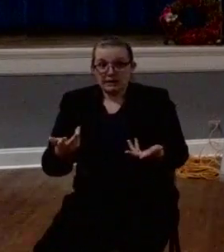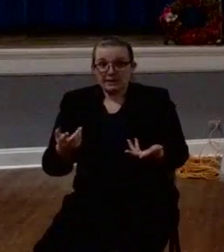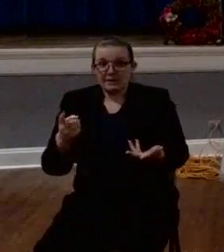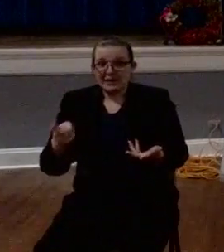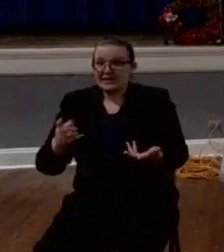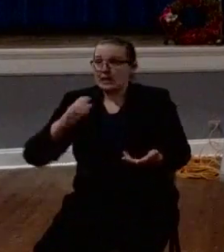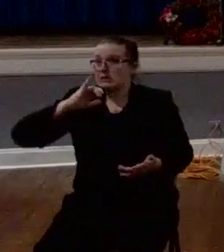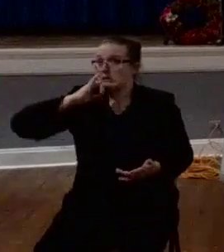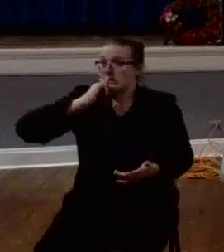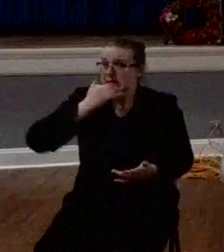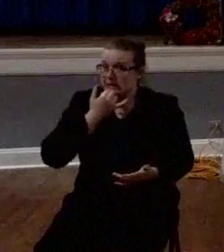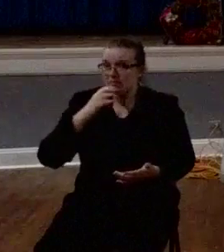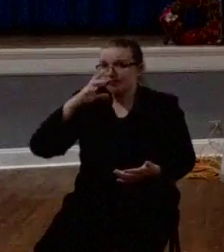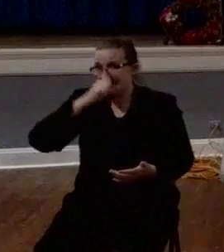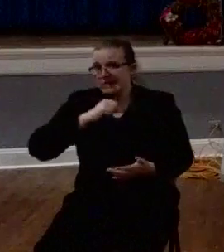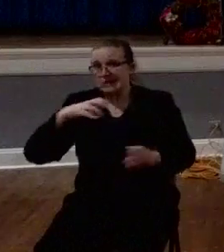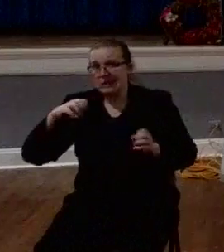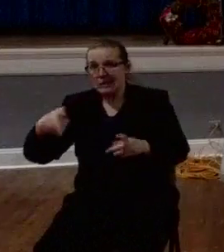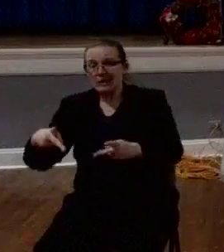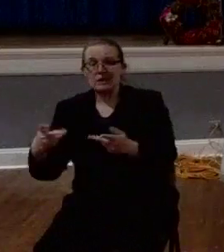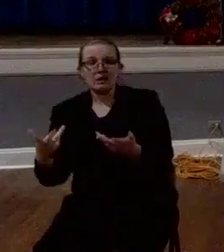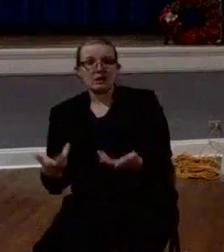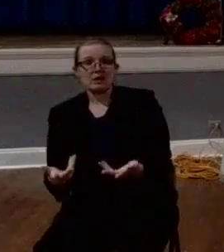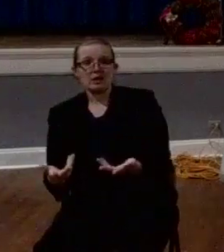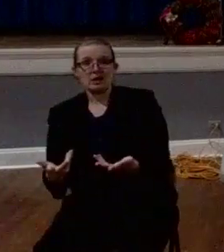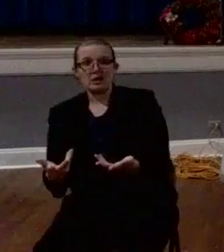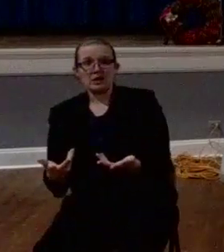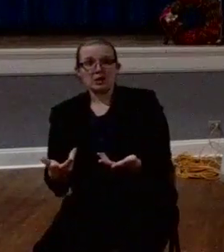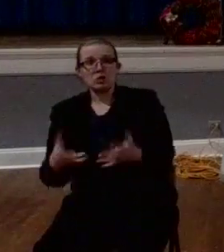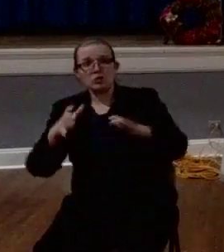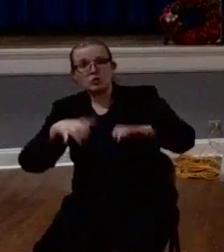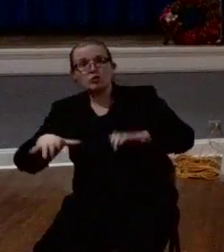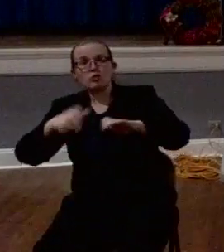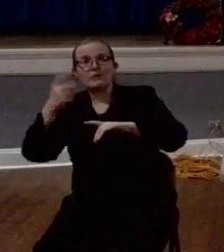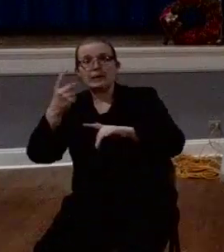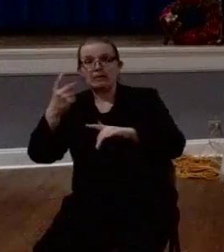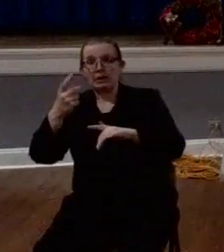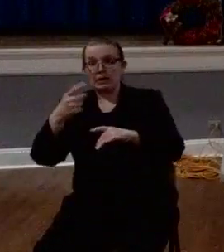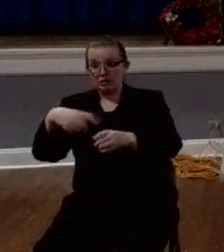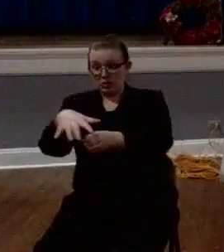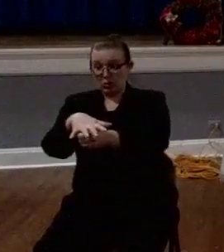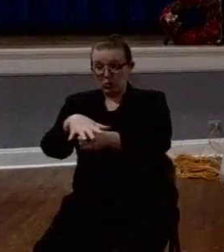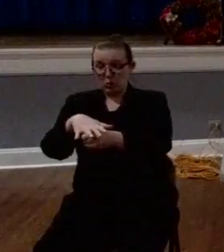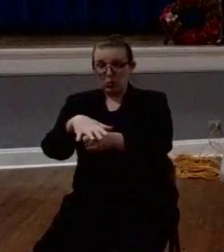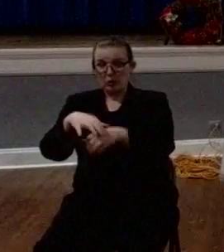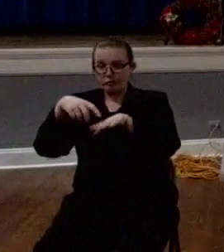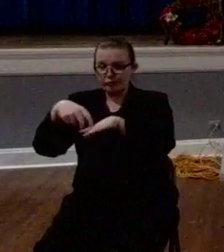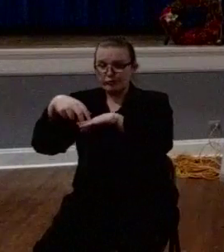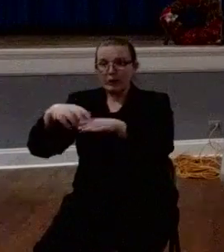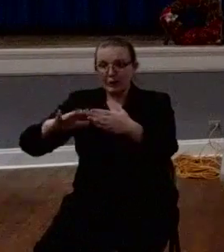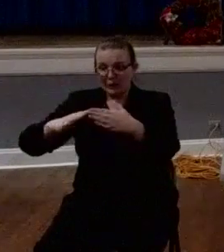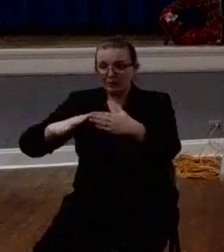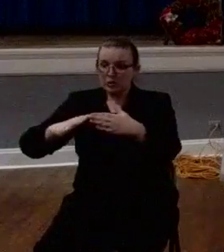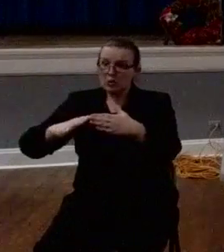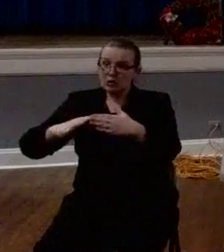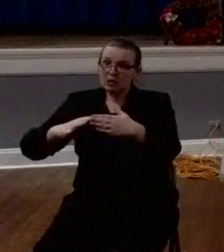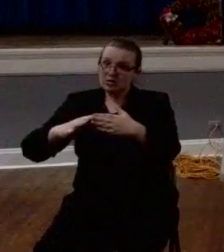missed opportunity for doing something that the local skating community